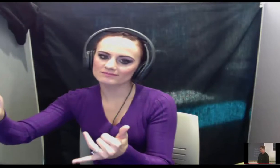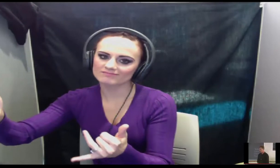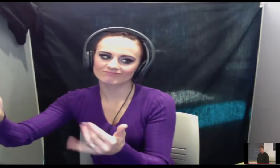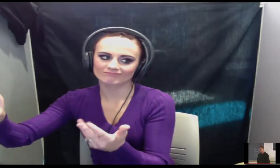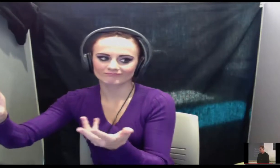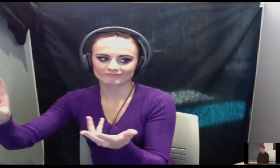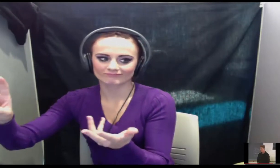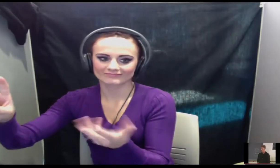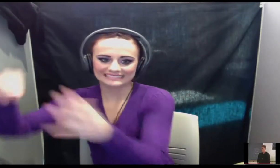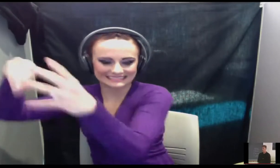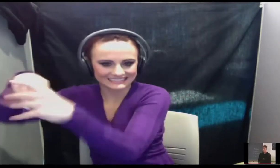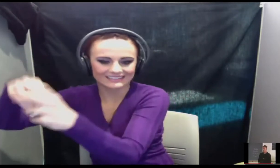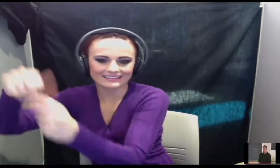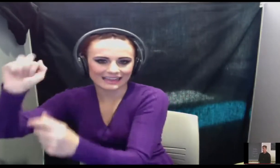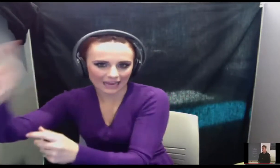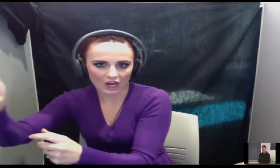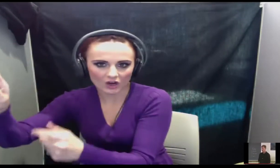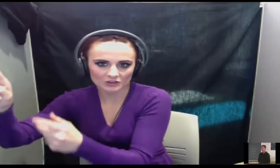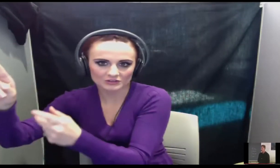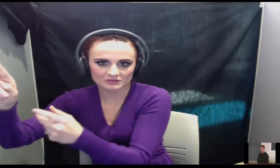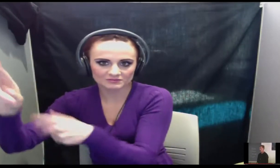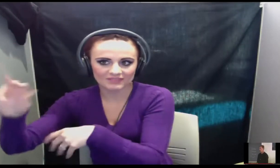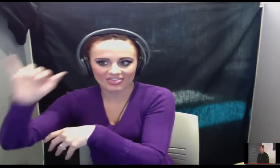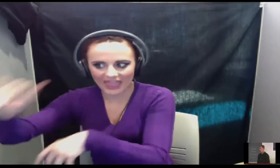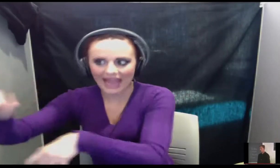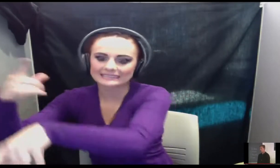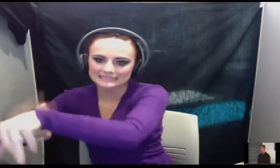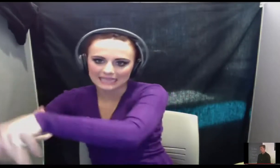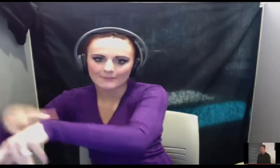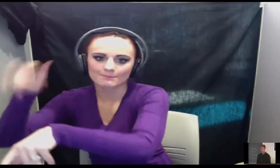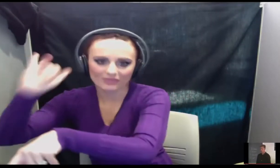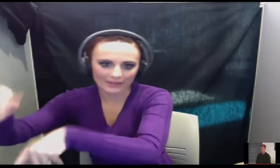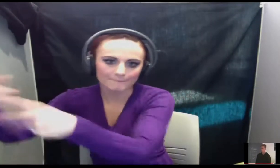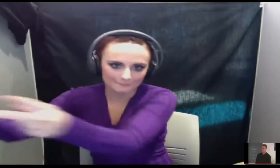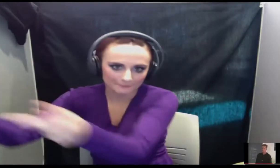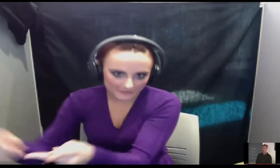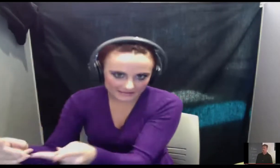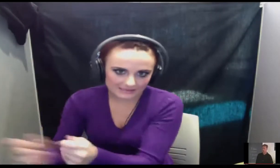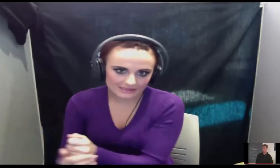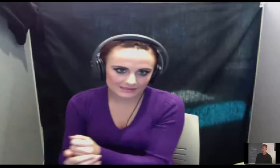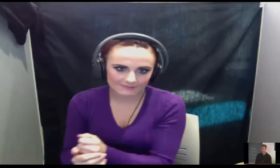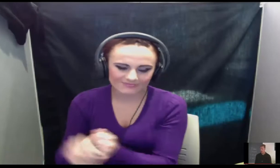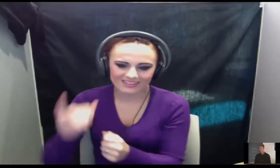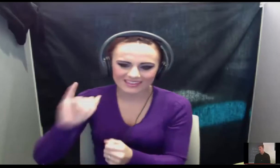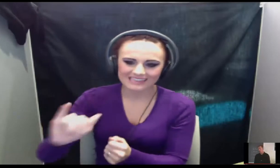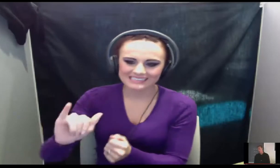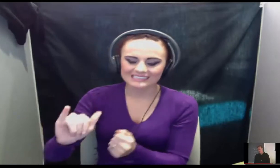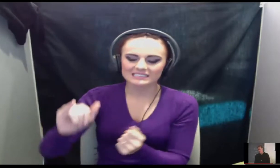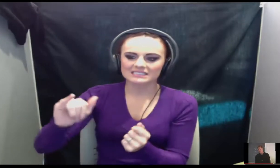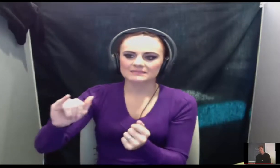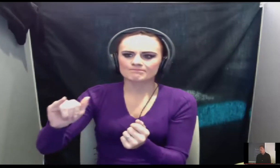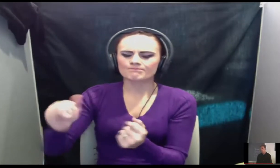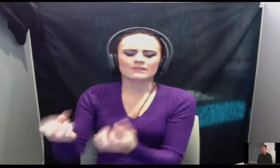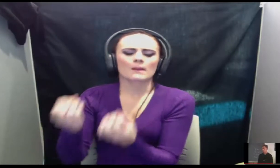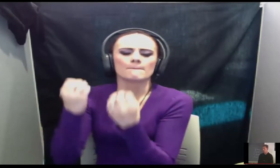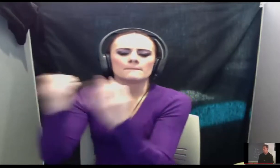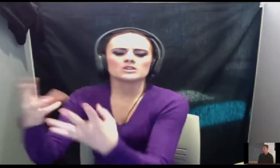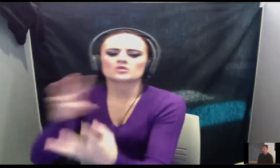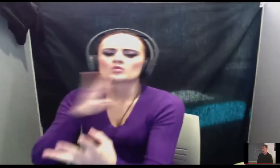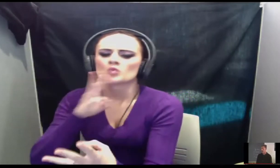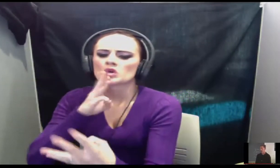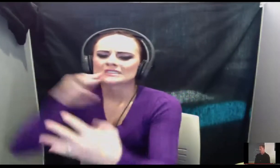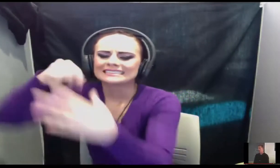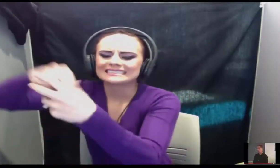place. So that's a measure of how much moisture is in the air. This is not concerned with temperature. This is not concerned